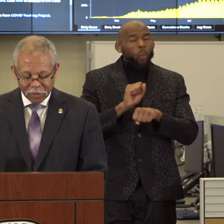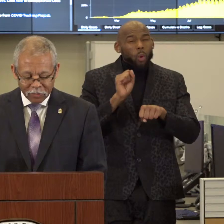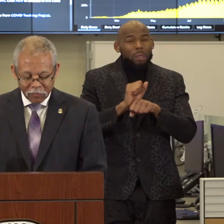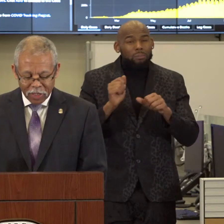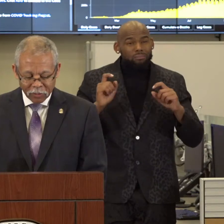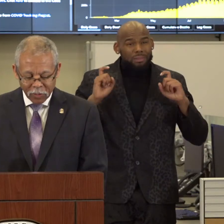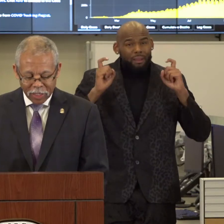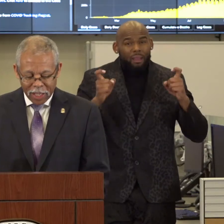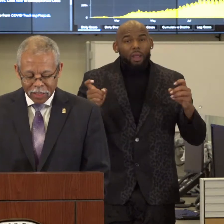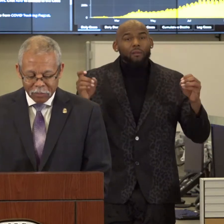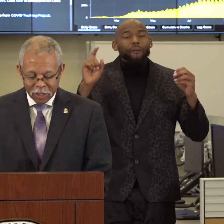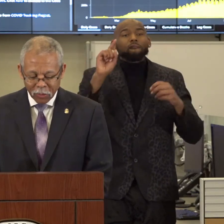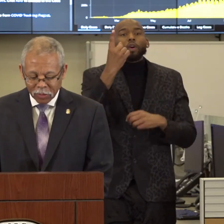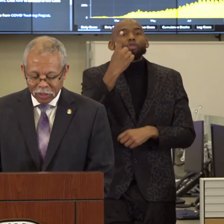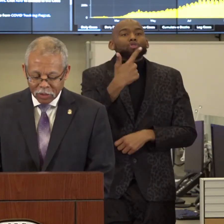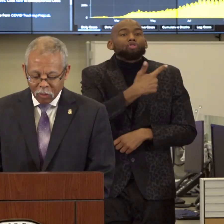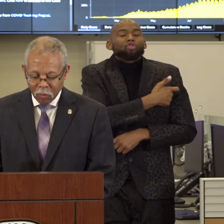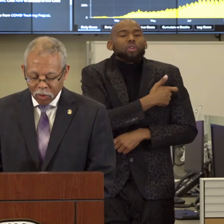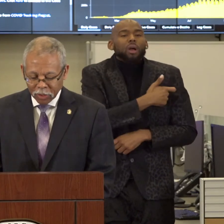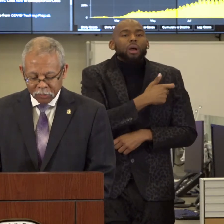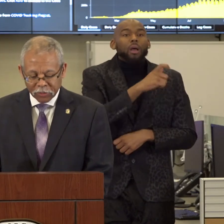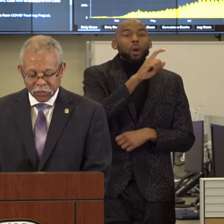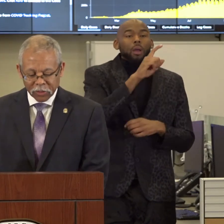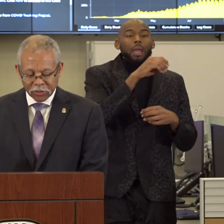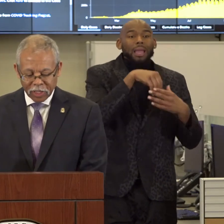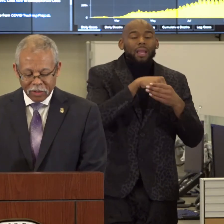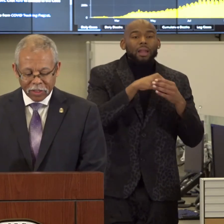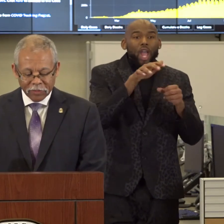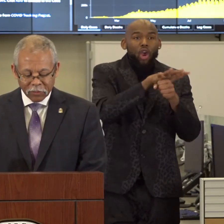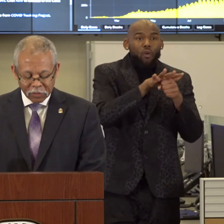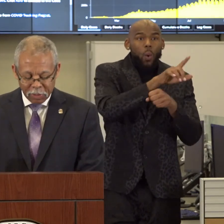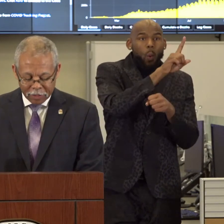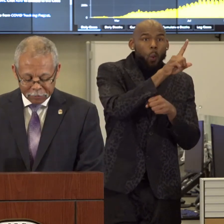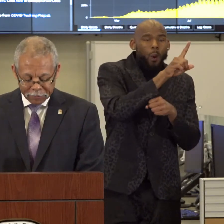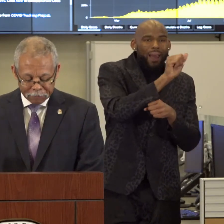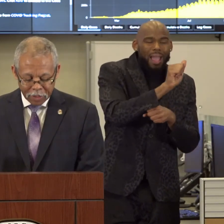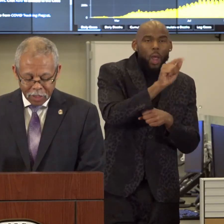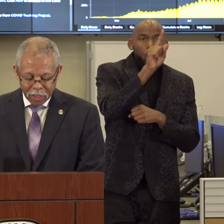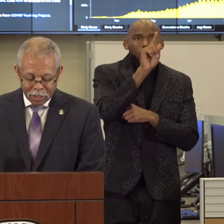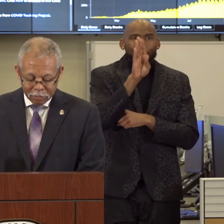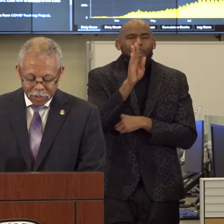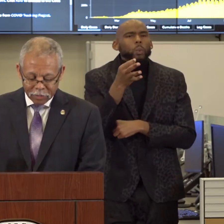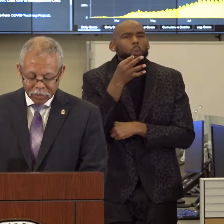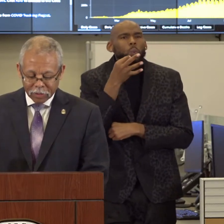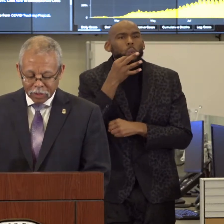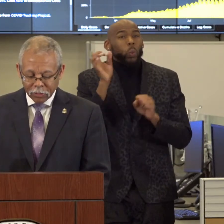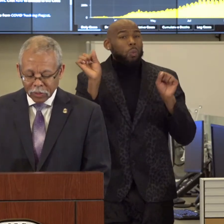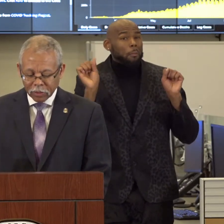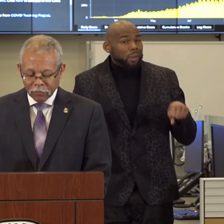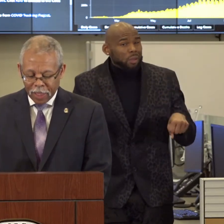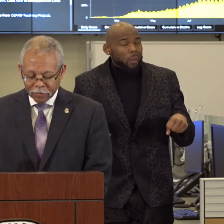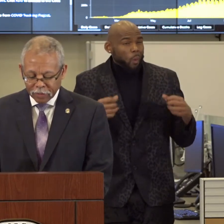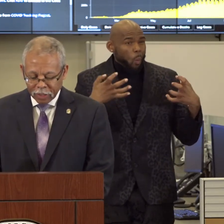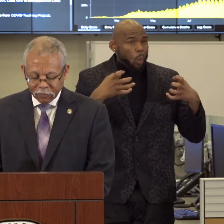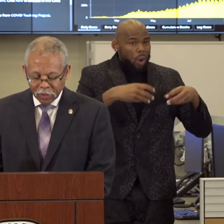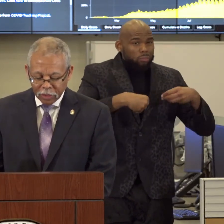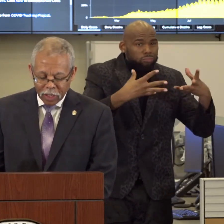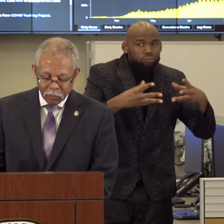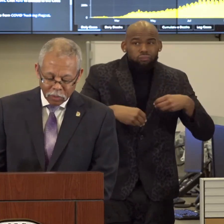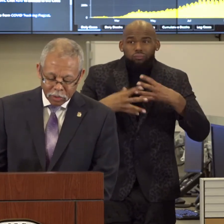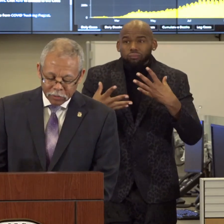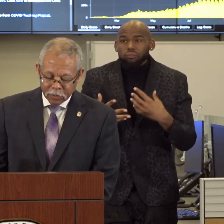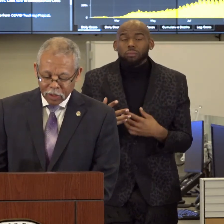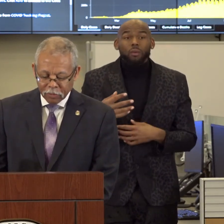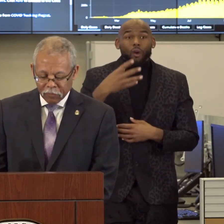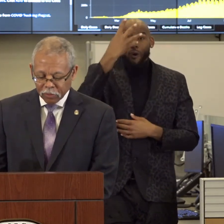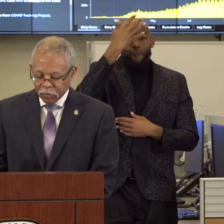to people in phase 1A and B who live or work in Prince George's County as soon as possible. And that means continuing to vaccinate